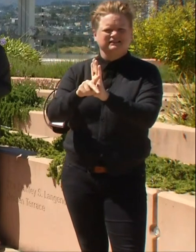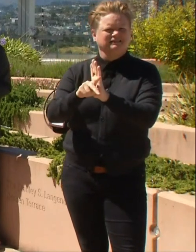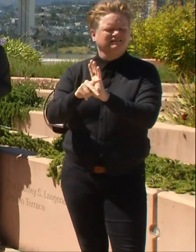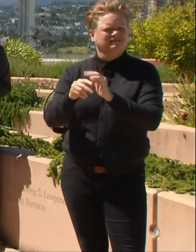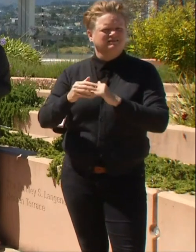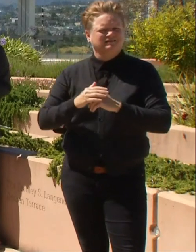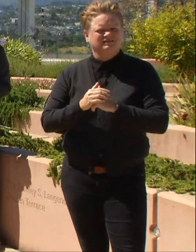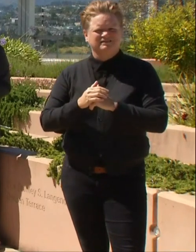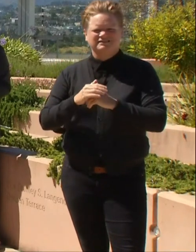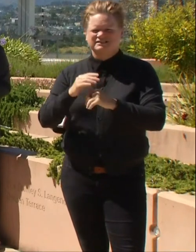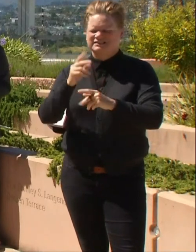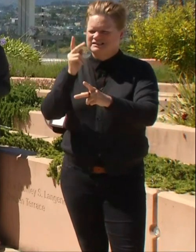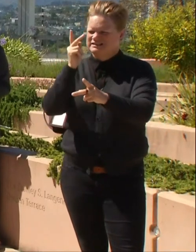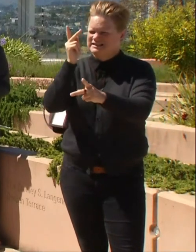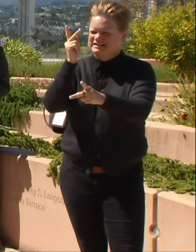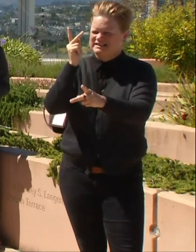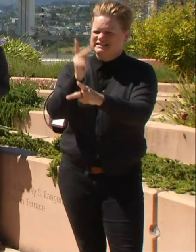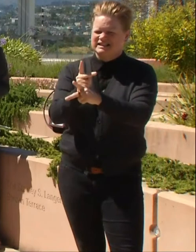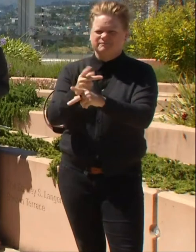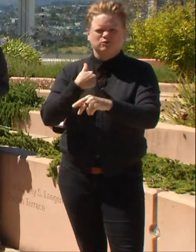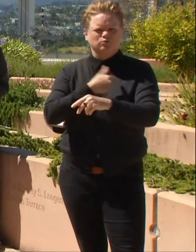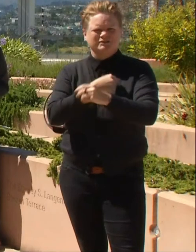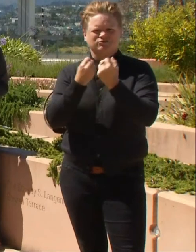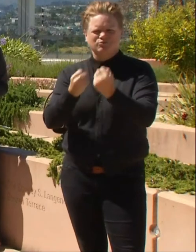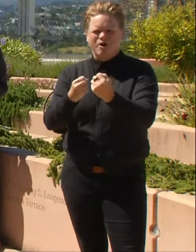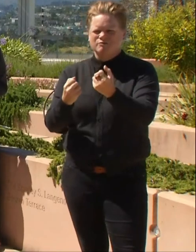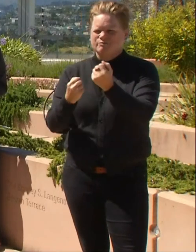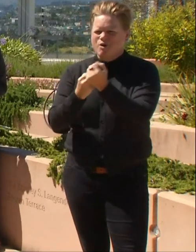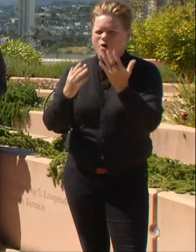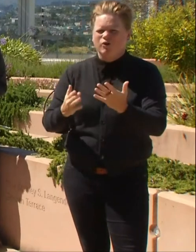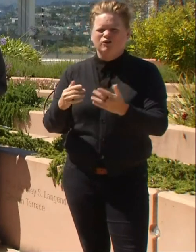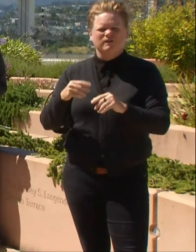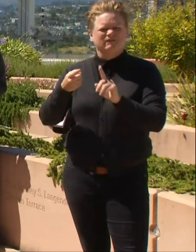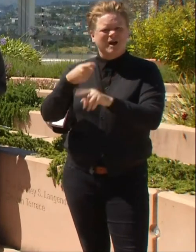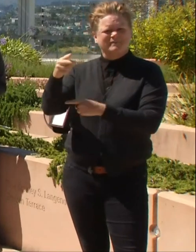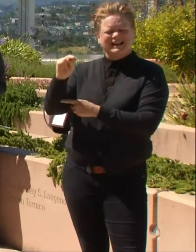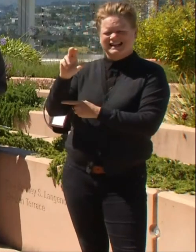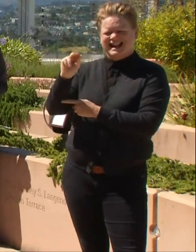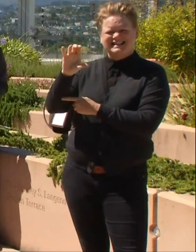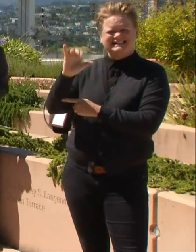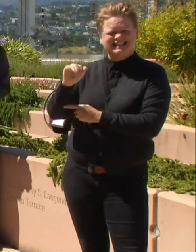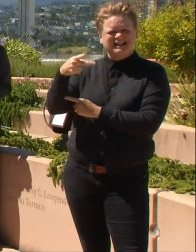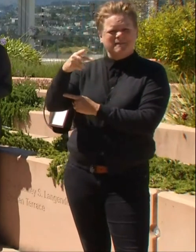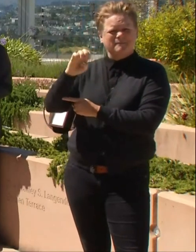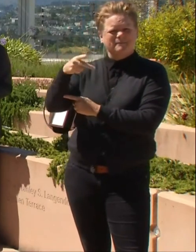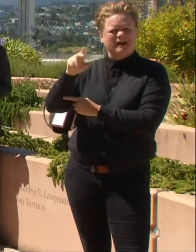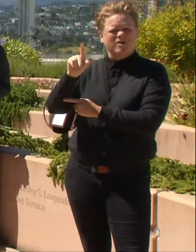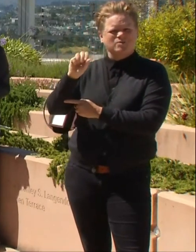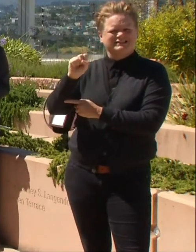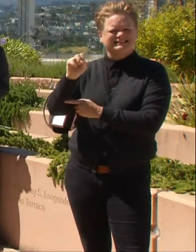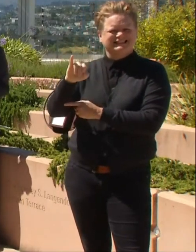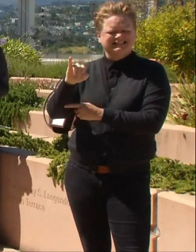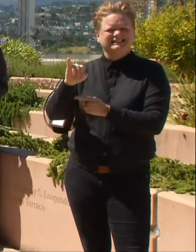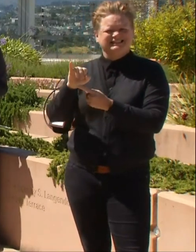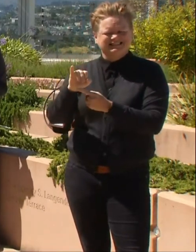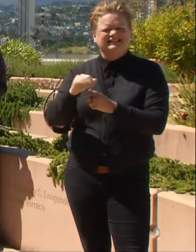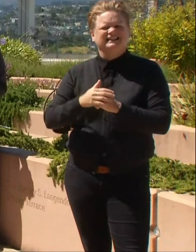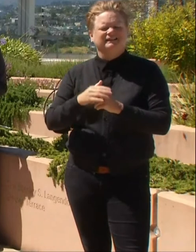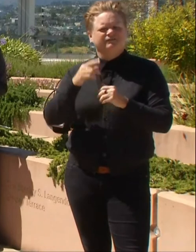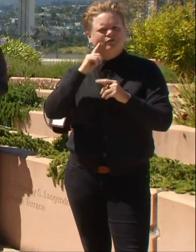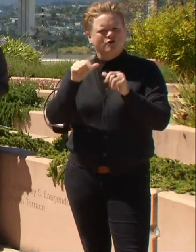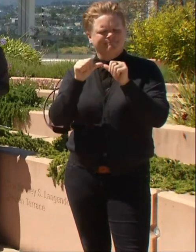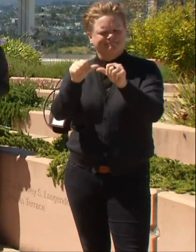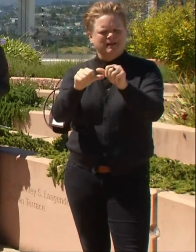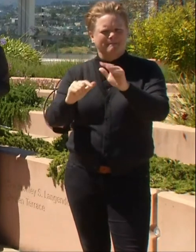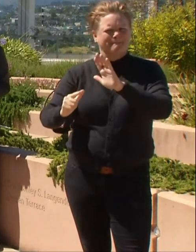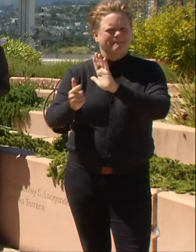support from our fierce congressional leader, House Speaker Nancy Pelosi, on common sense gun laws to ban assault-style